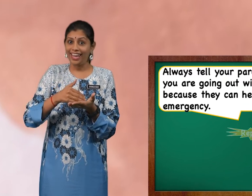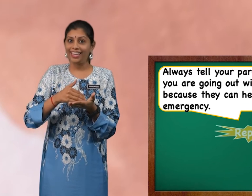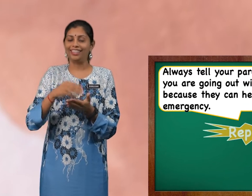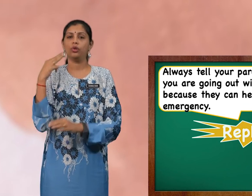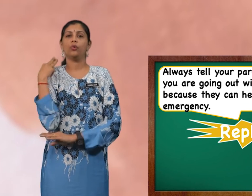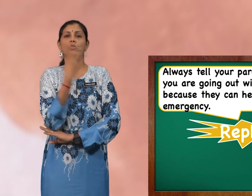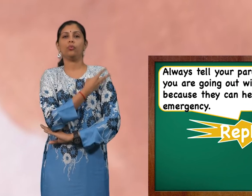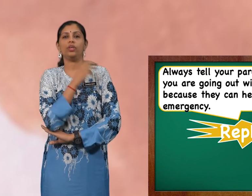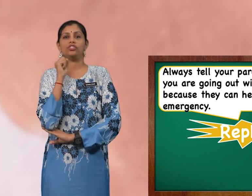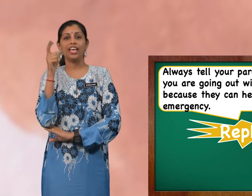Again, we shall